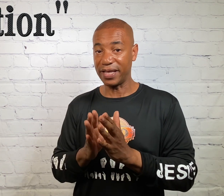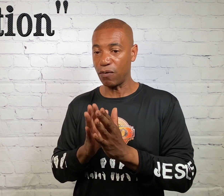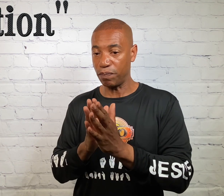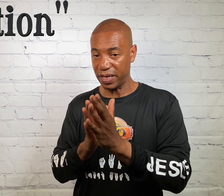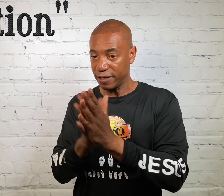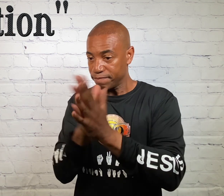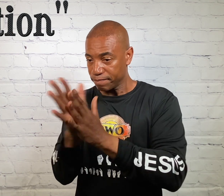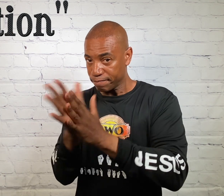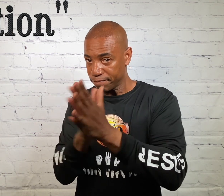would be